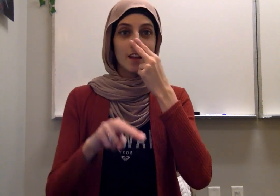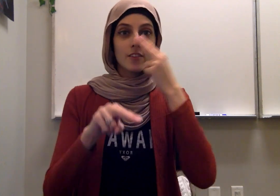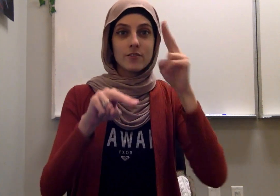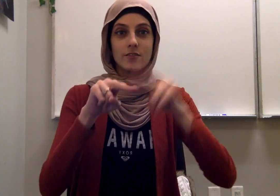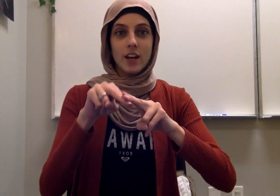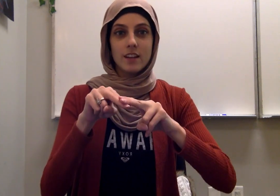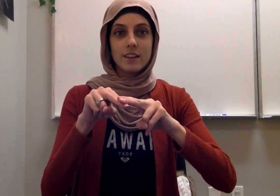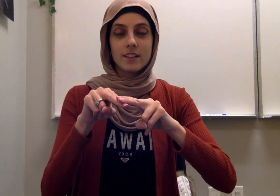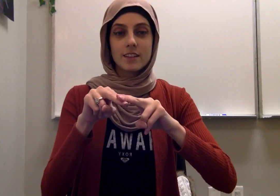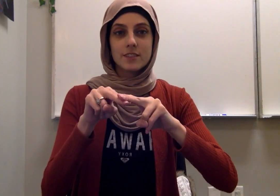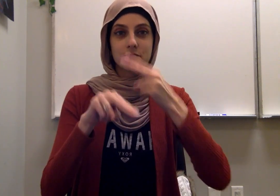Fun.